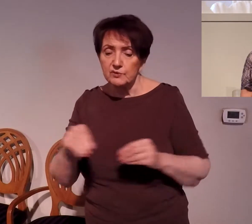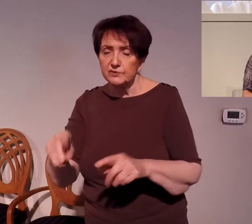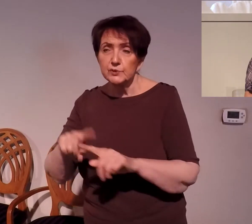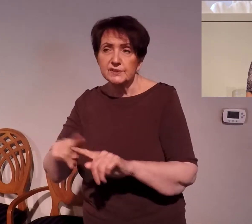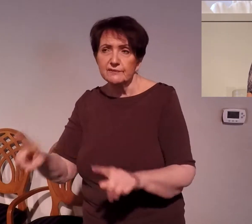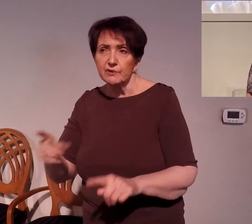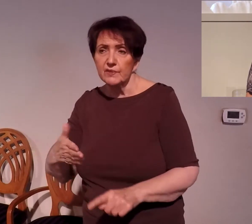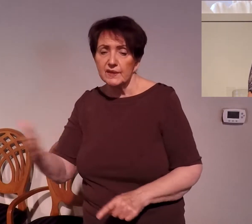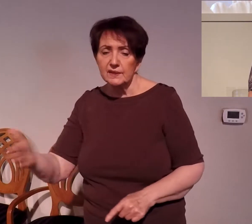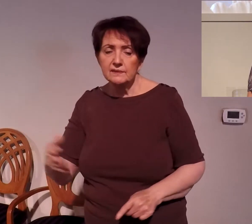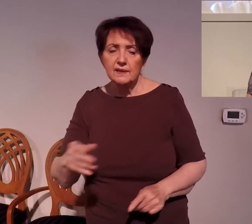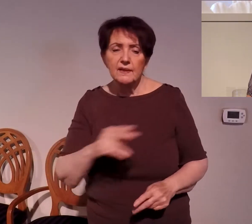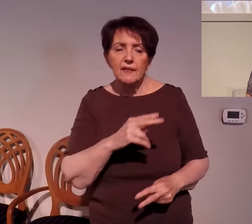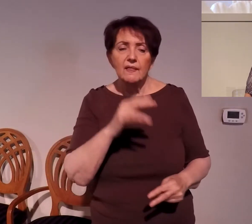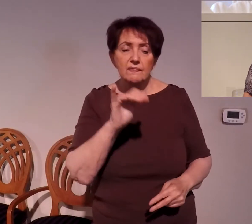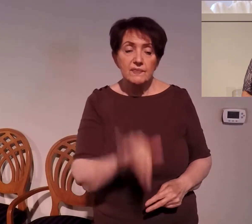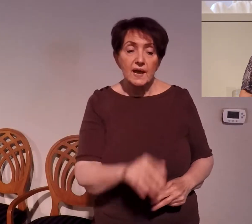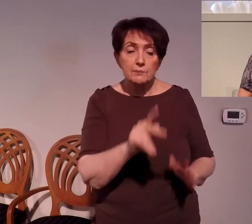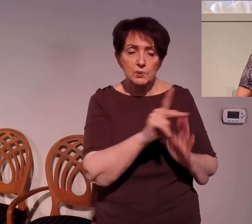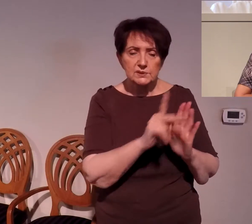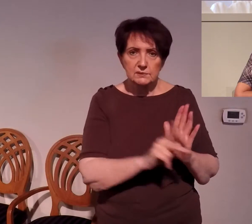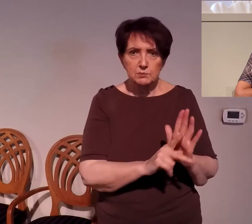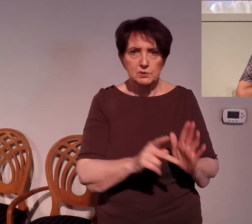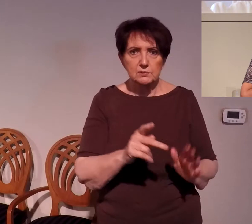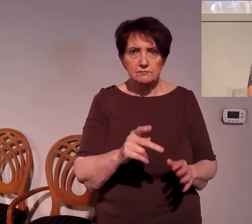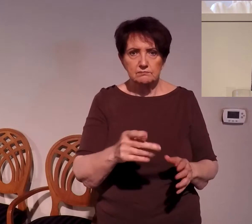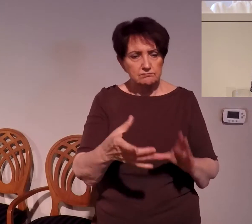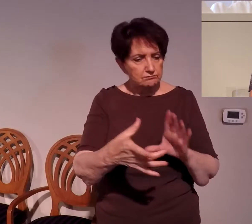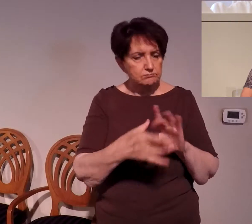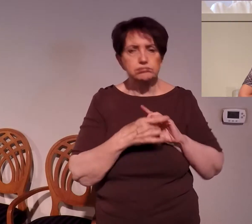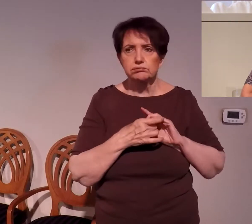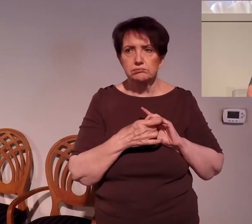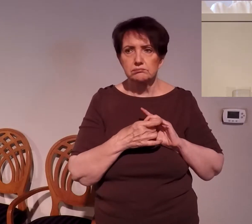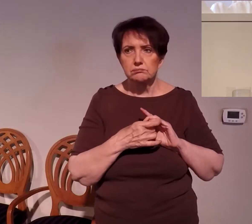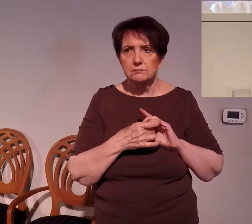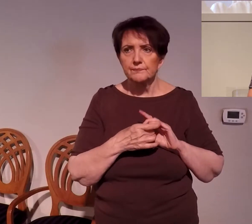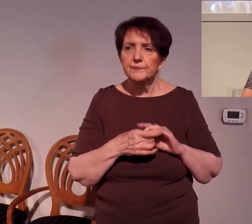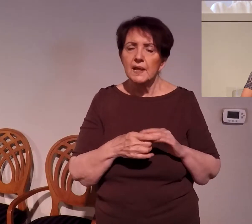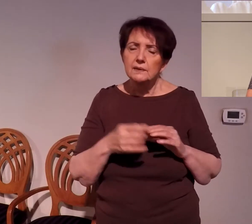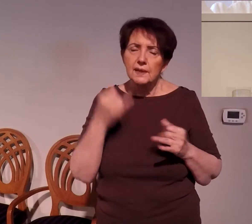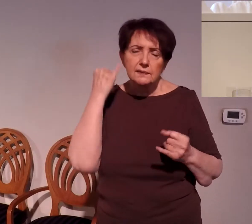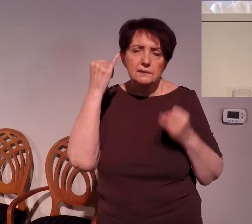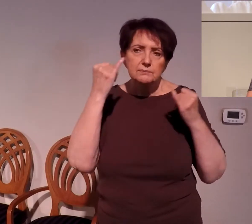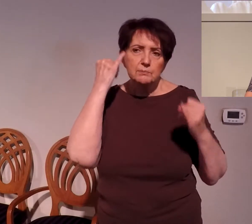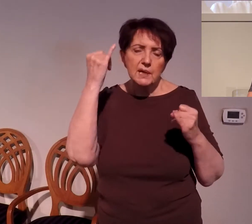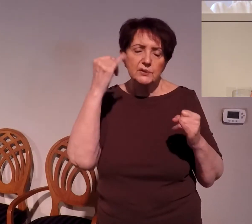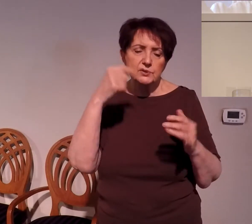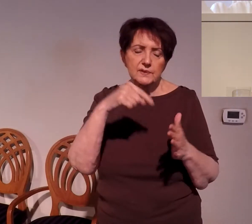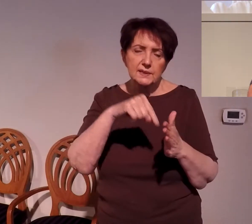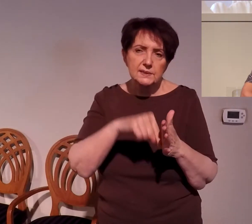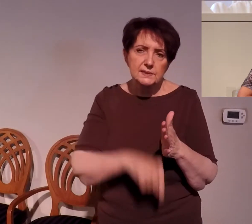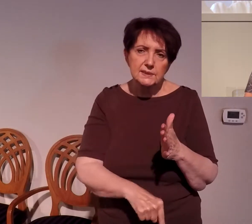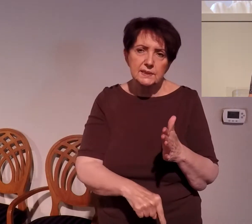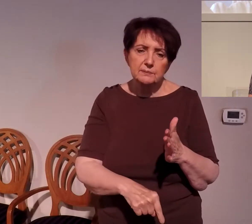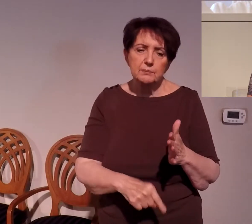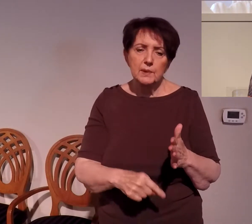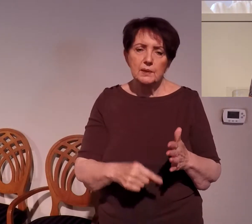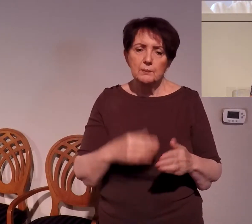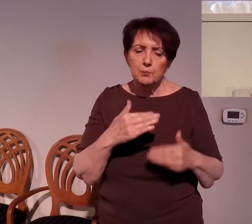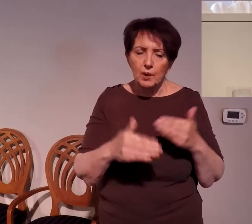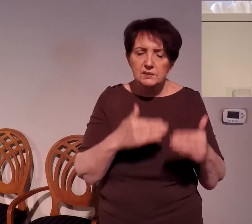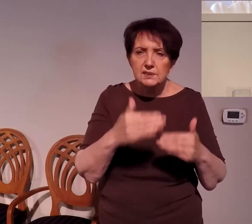this universal principle speaks to me. And I can imagine that deep and profound process